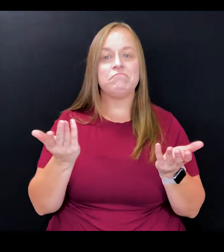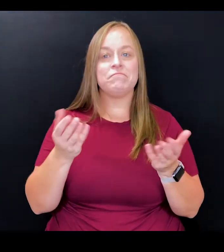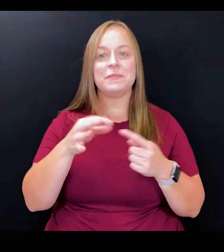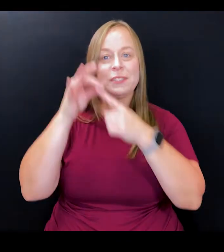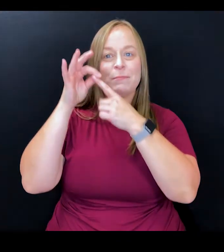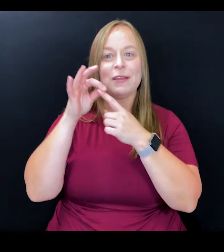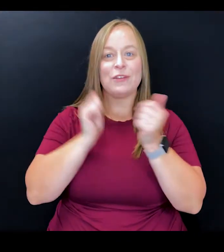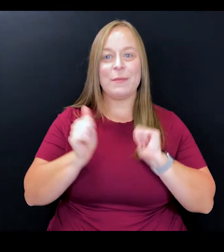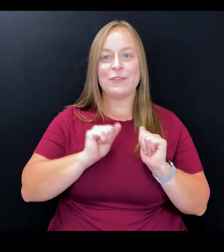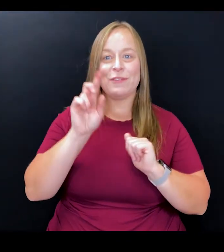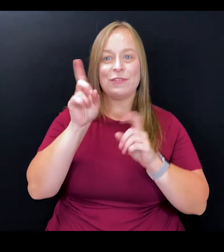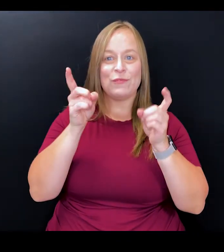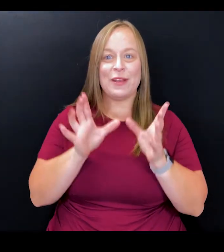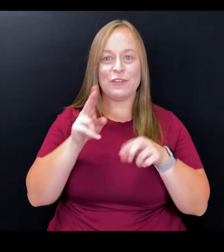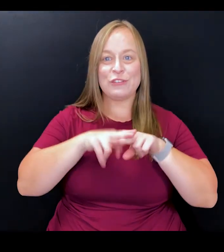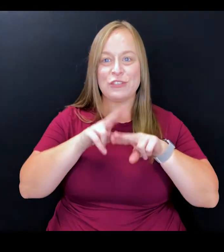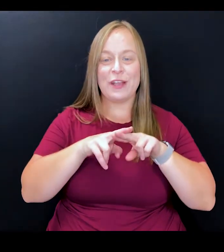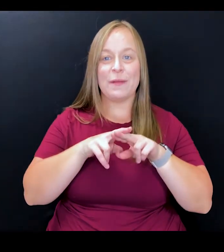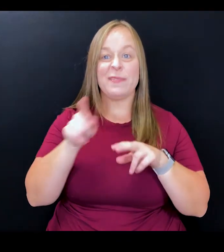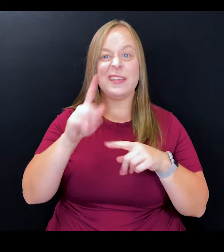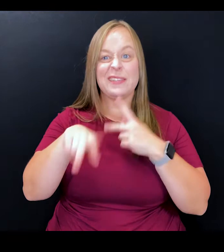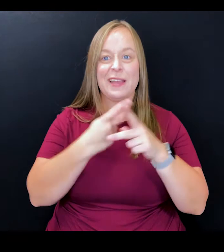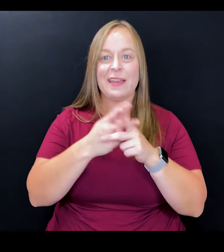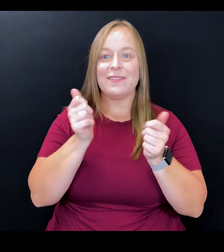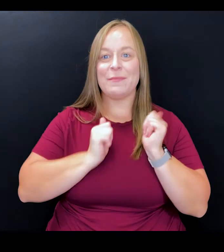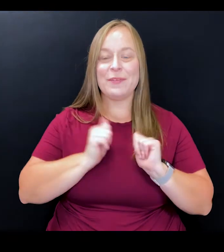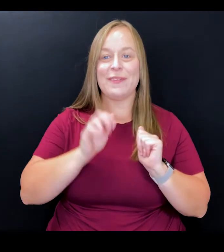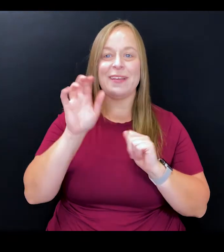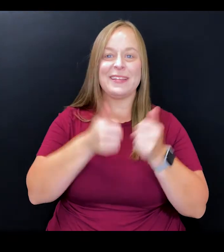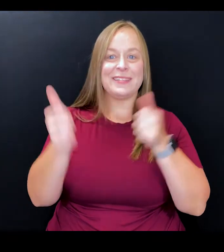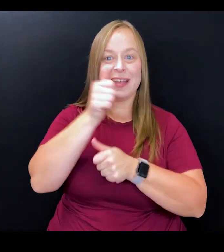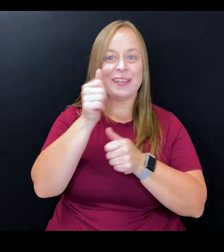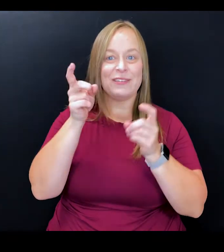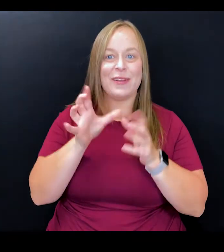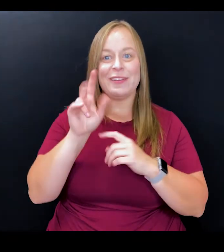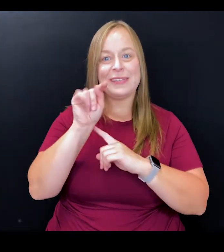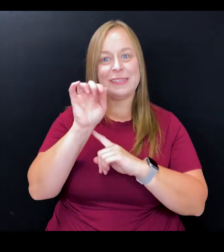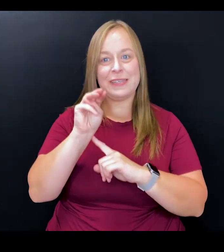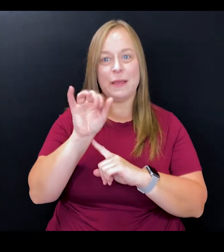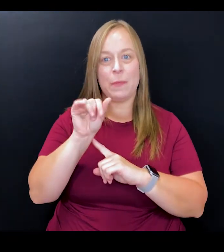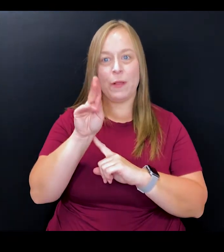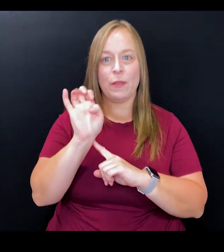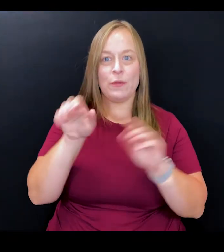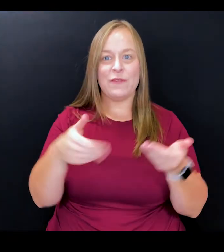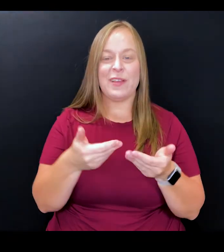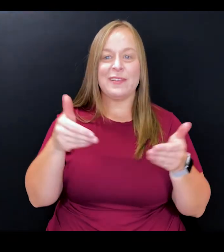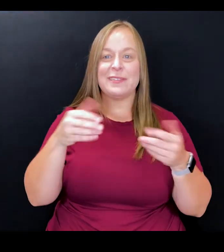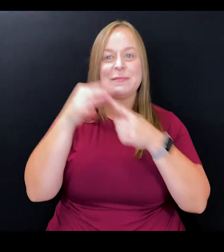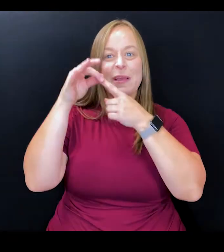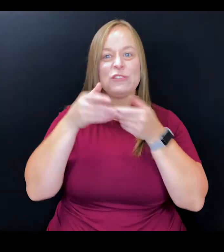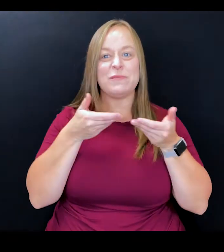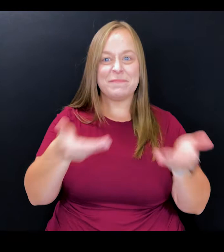featured episode of The Director's Chair. These episodes feature our Executive Director, Tim Clune, who invites